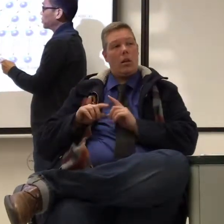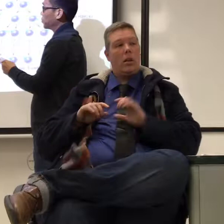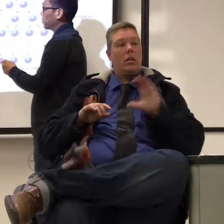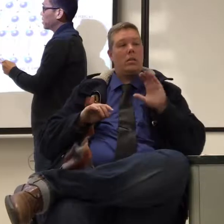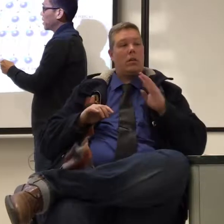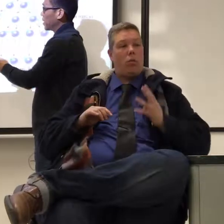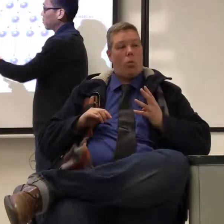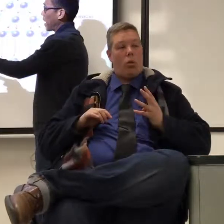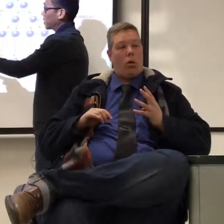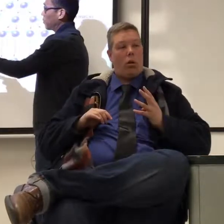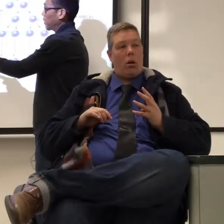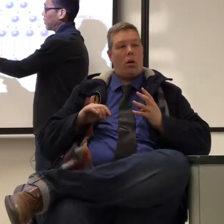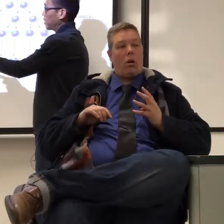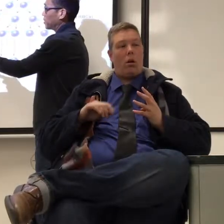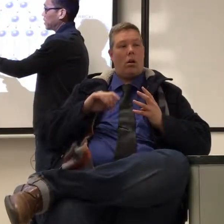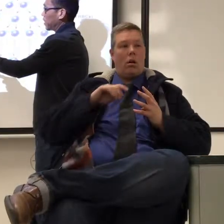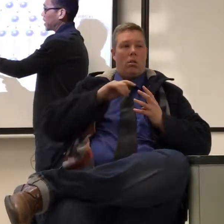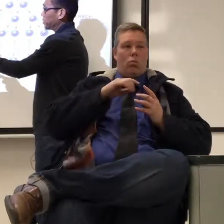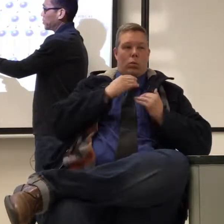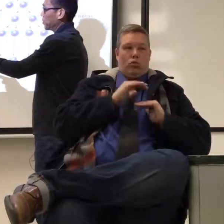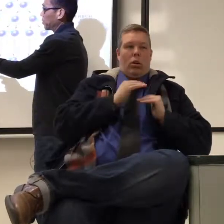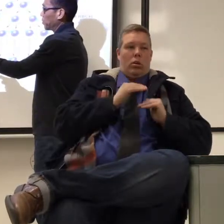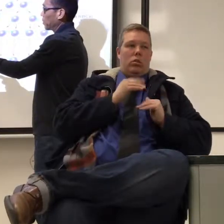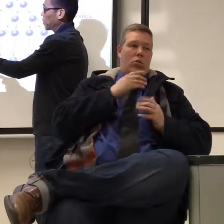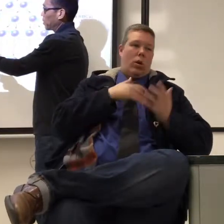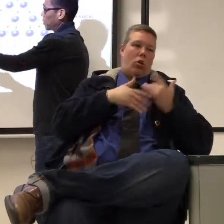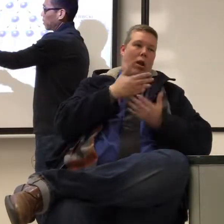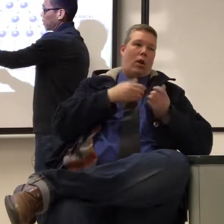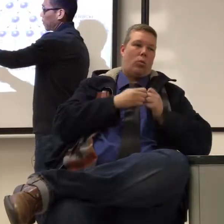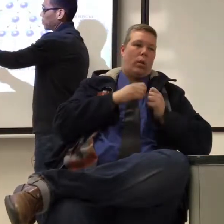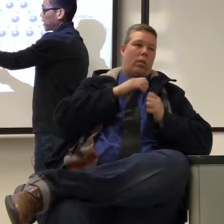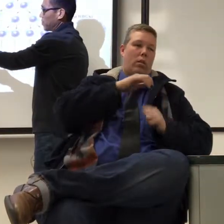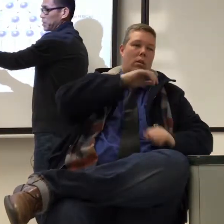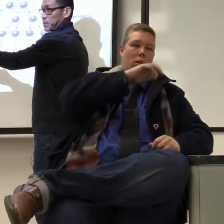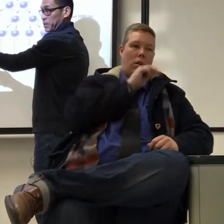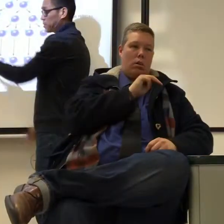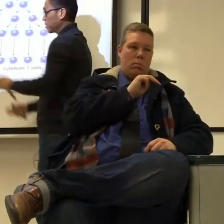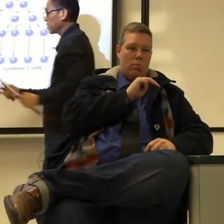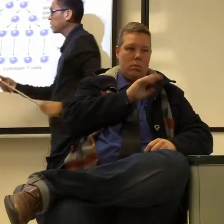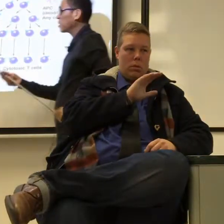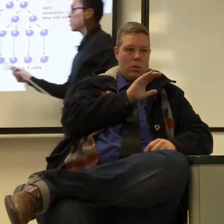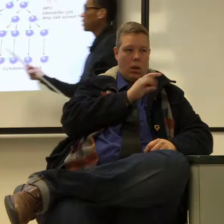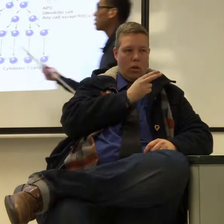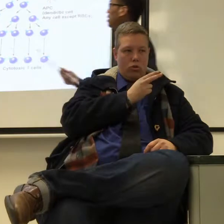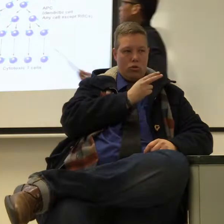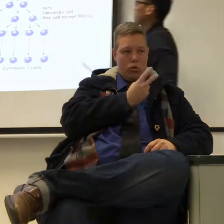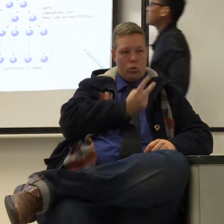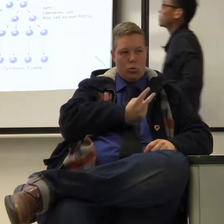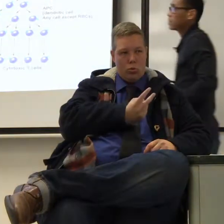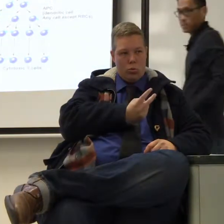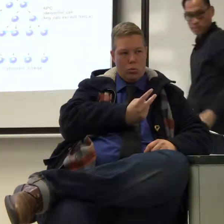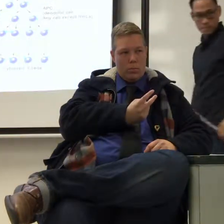they're restricted to interact with the MHC class 2 on those APCs.